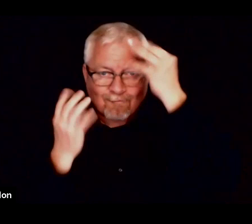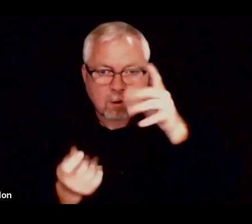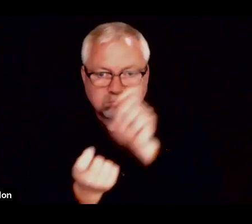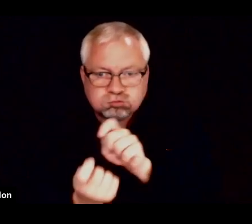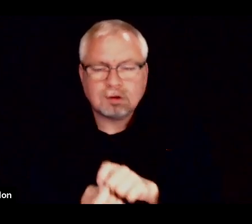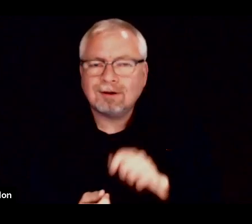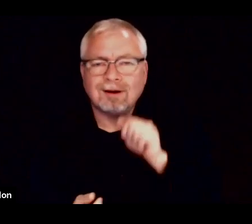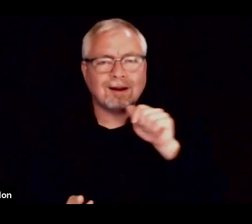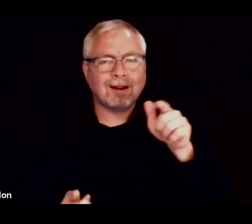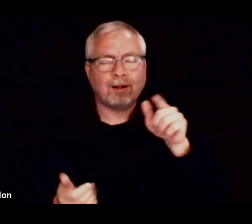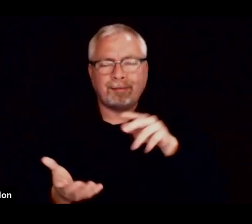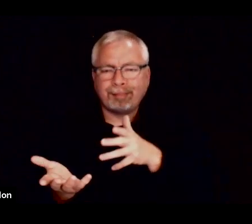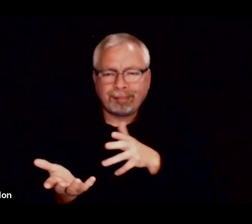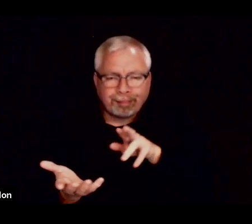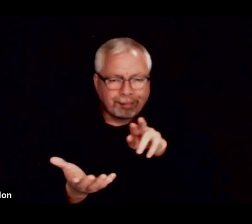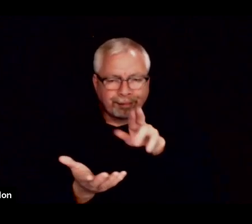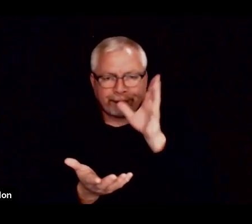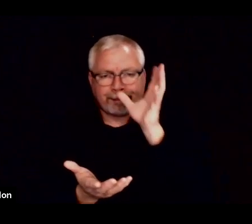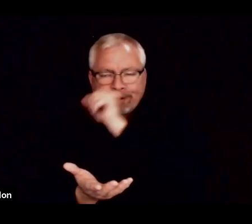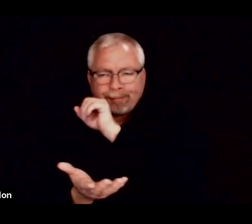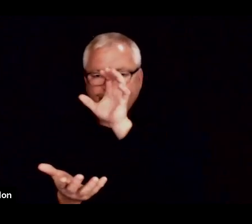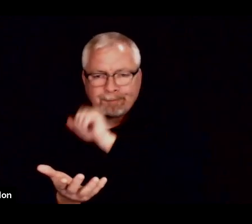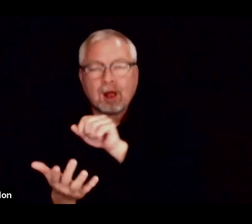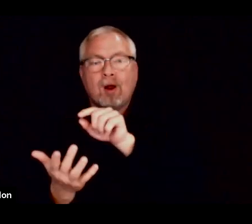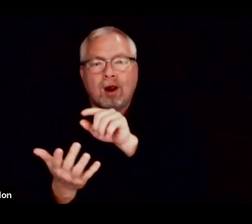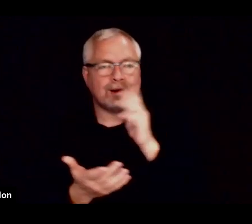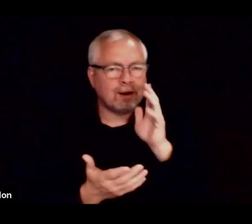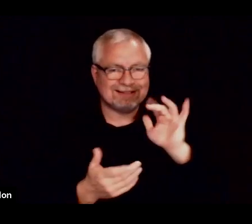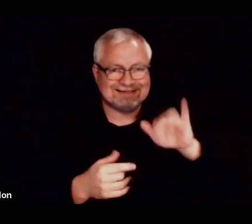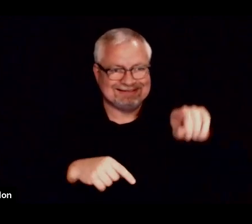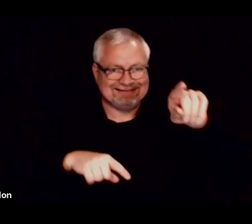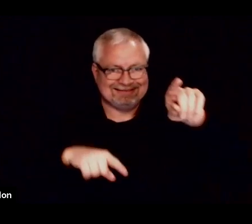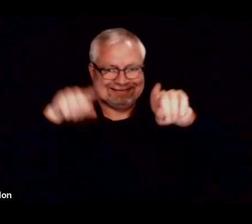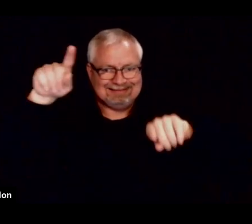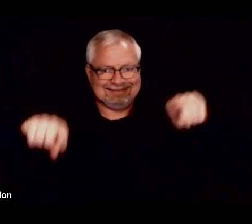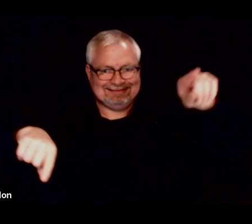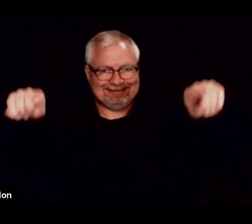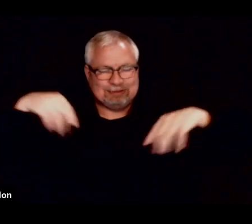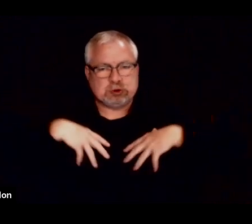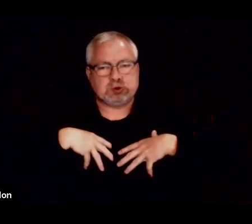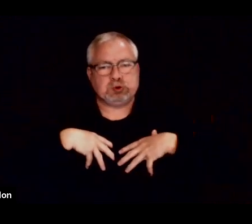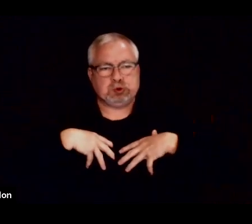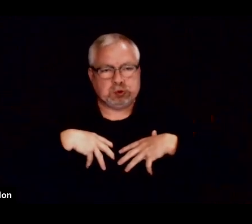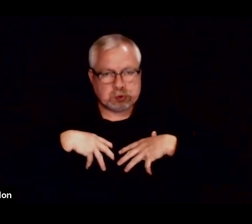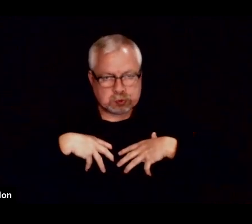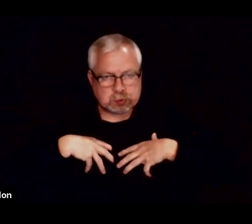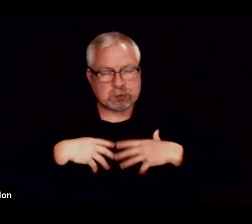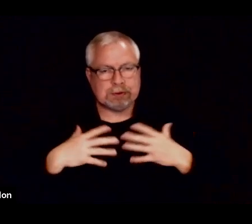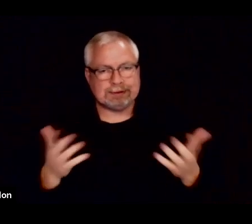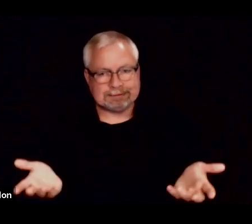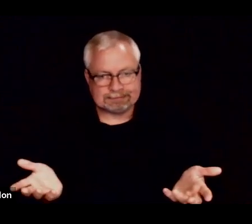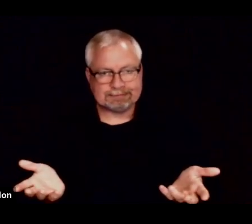of concern is that you ideally would like to